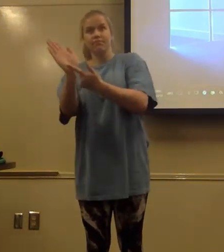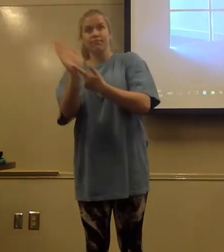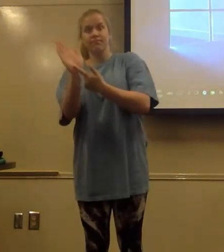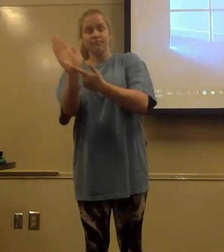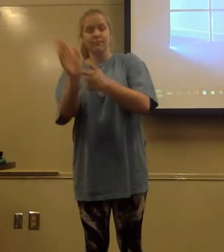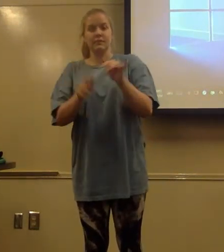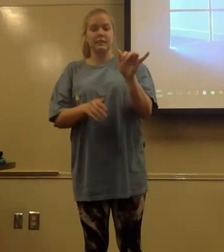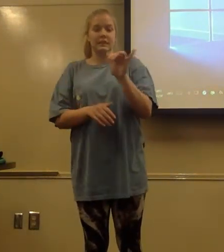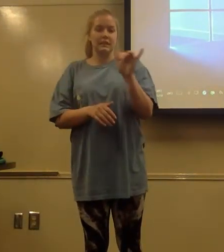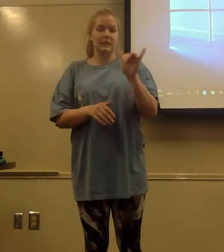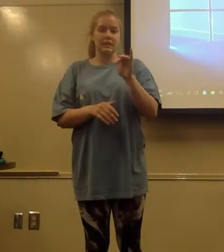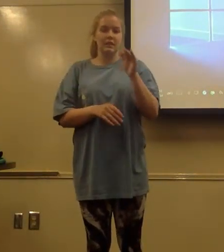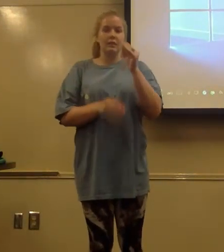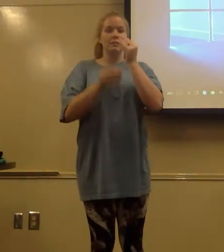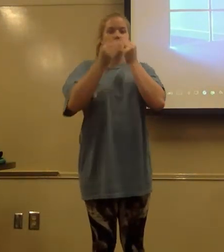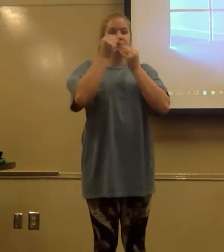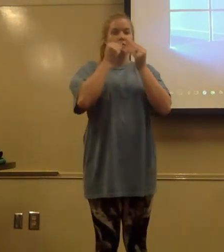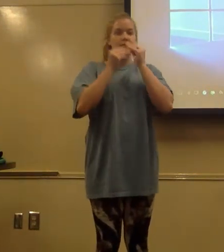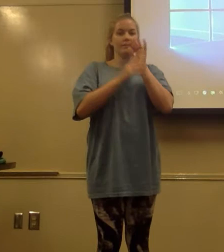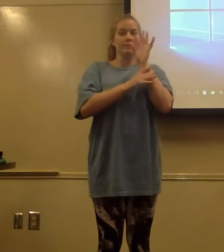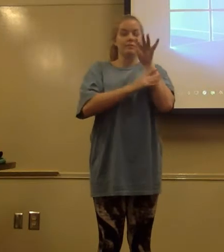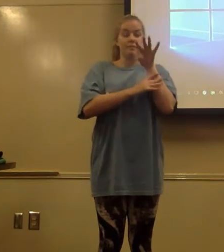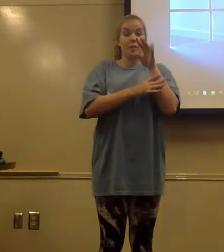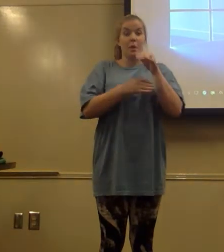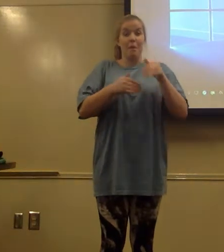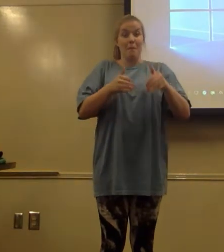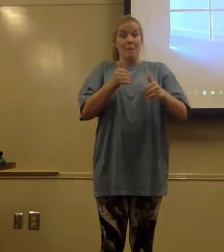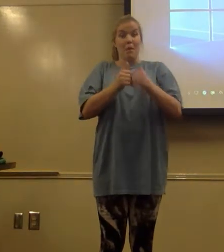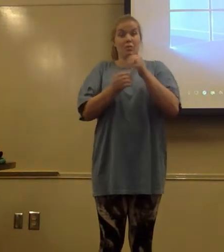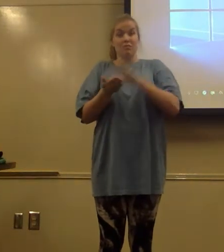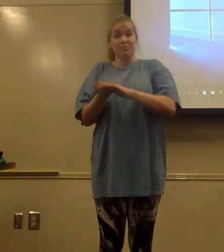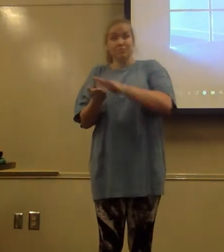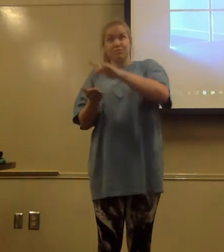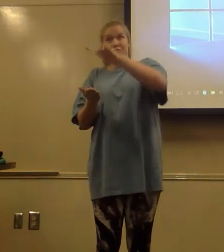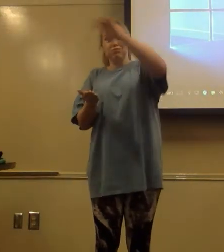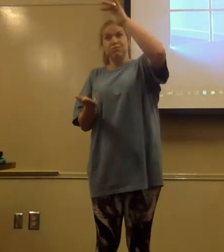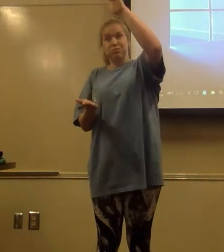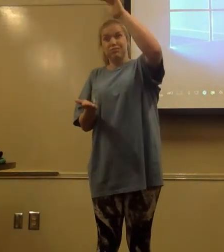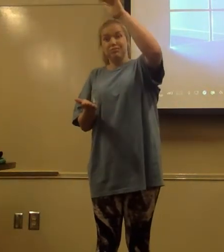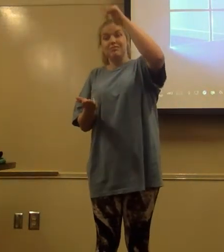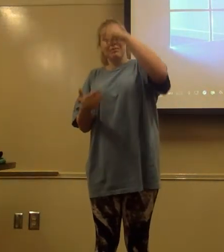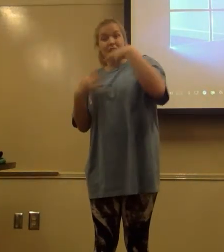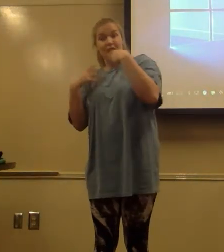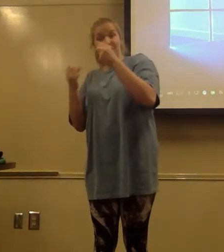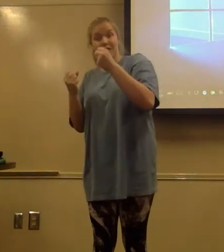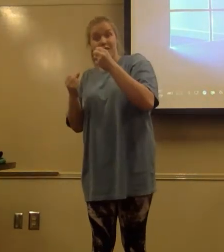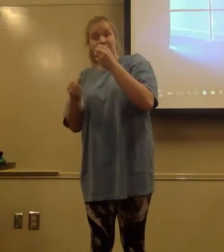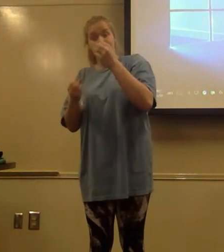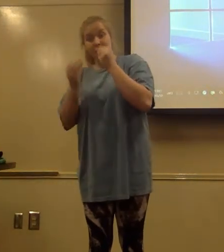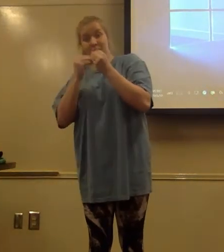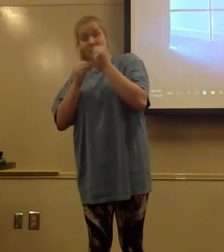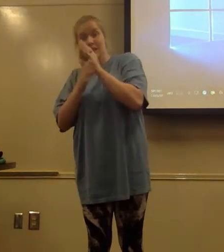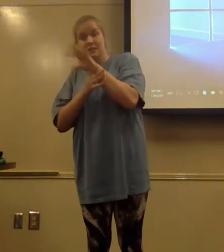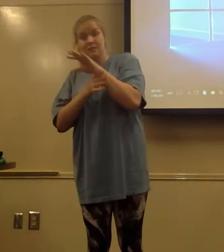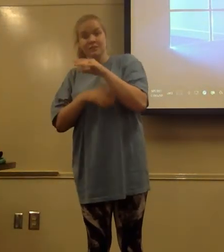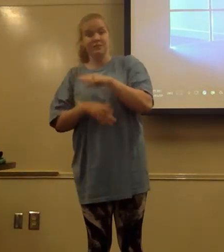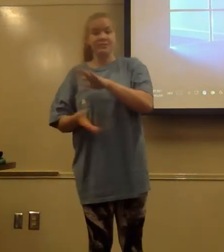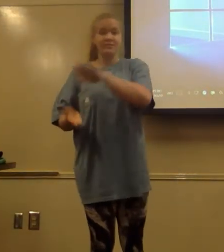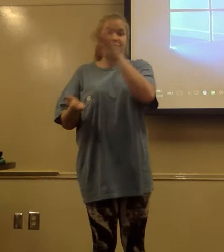The balance of evidence suggests that these are healthy foods, these are unhealthy foods. The more we can eat over here, the less we can eat over here, the healthier we may be.